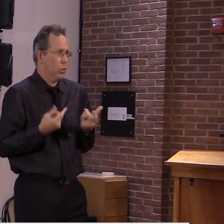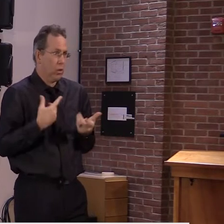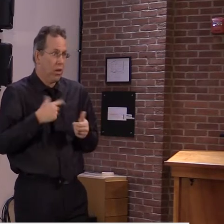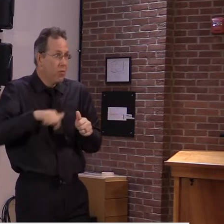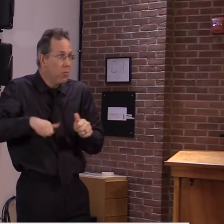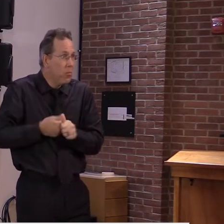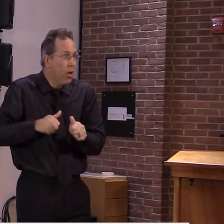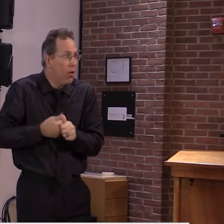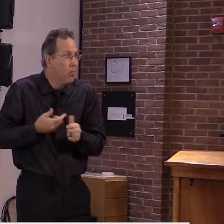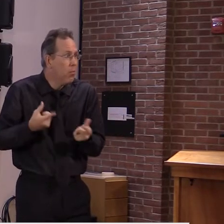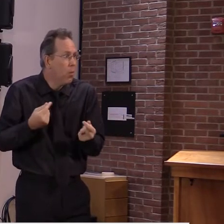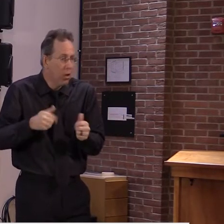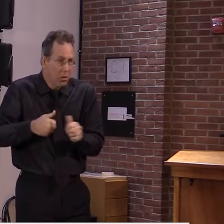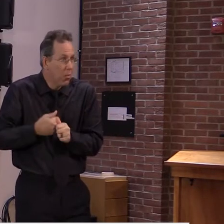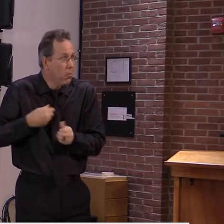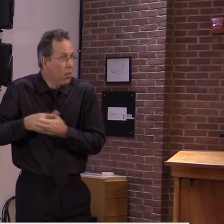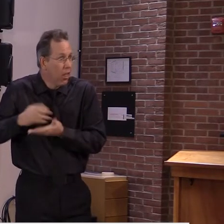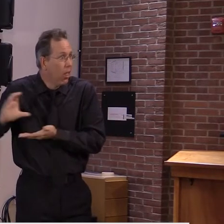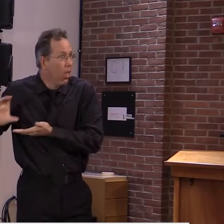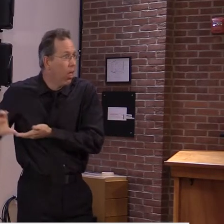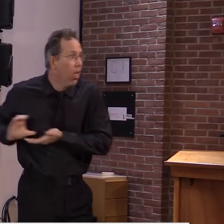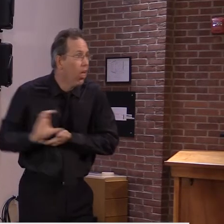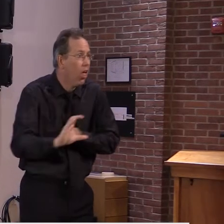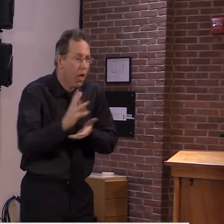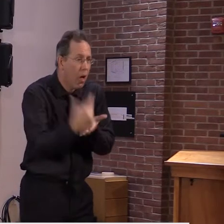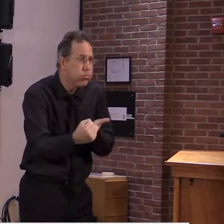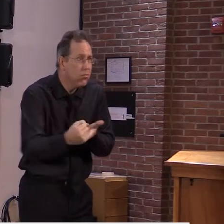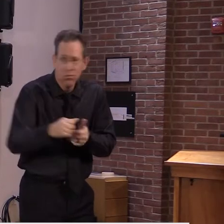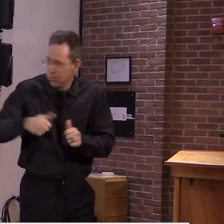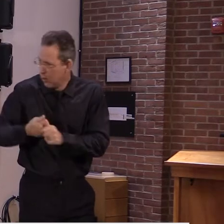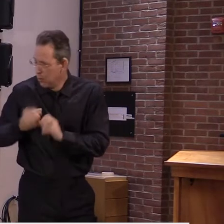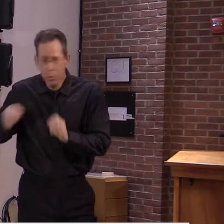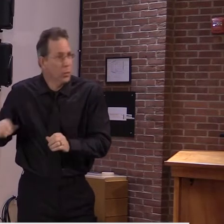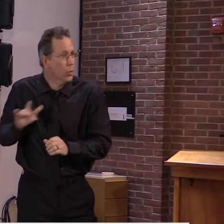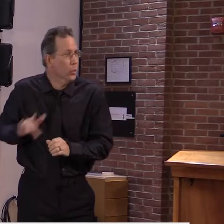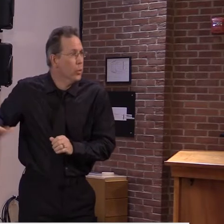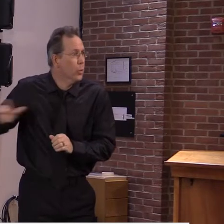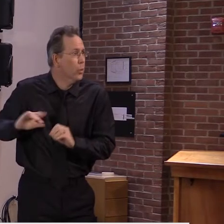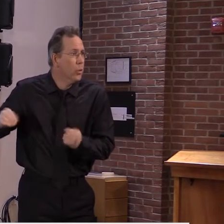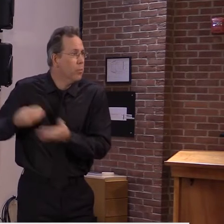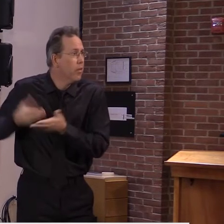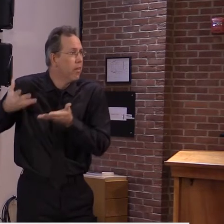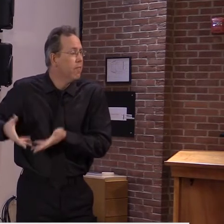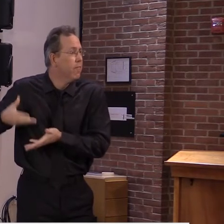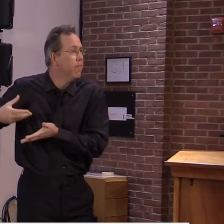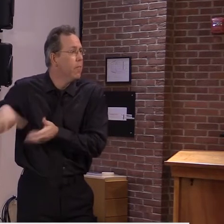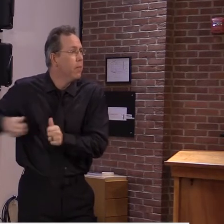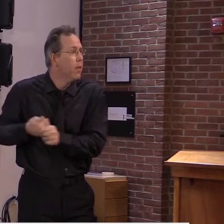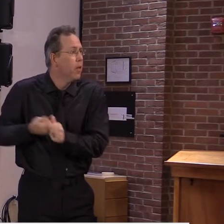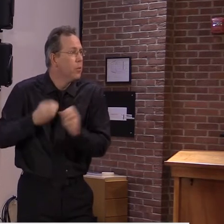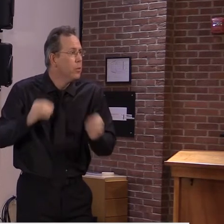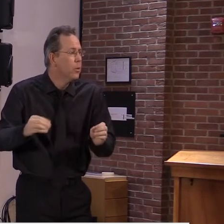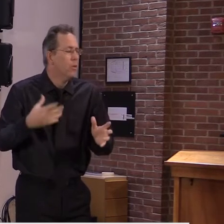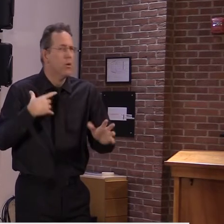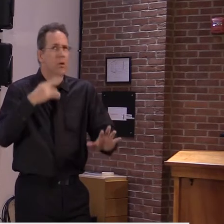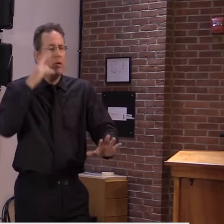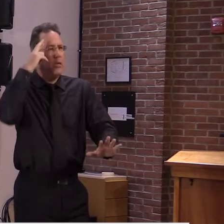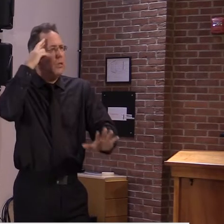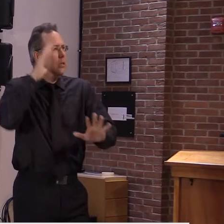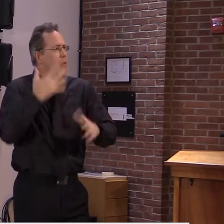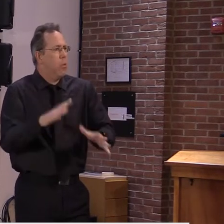I'm still hopeful. I believe that Congress will do the right thing work their way through this,